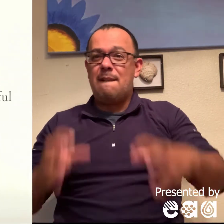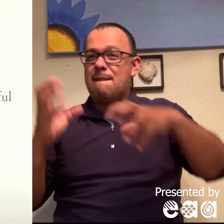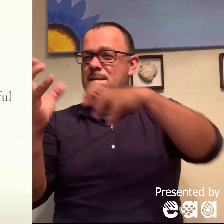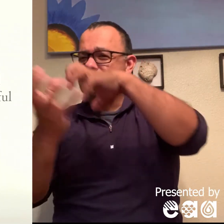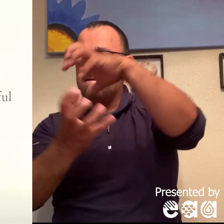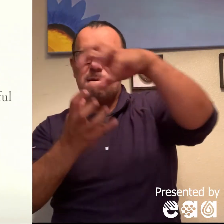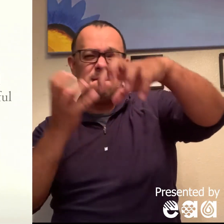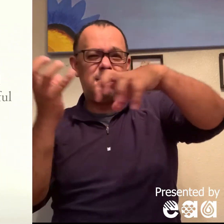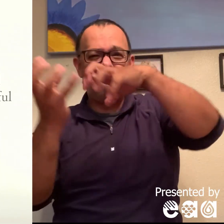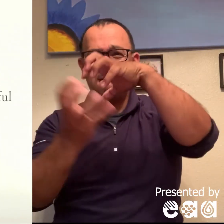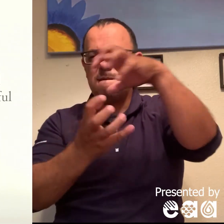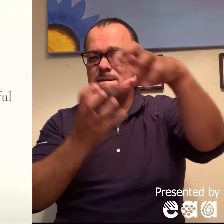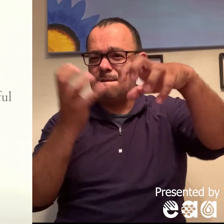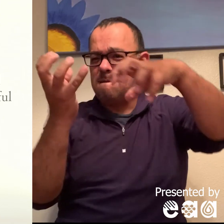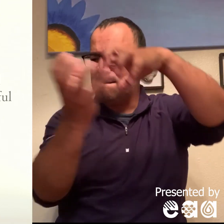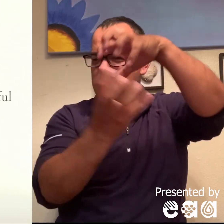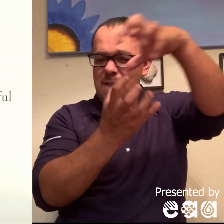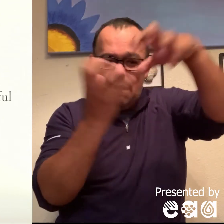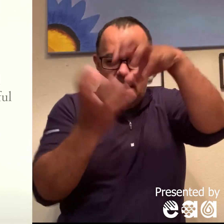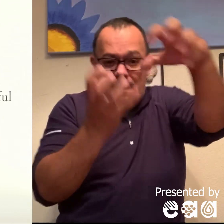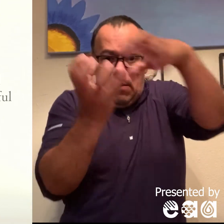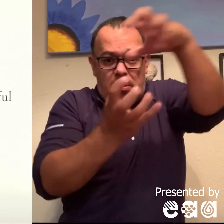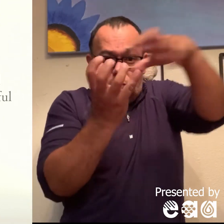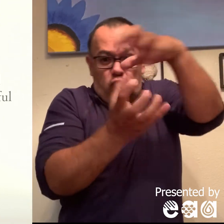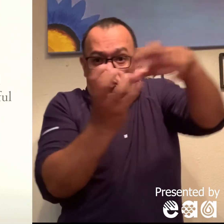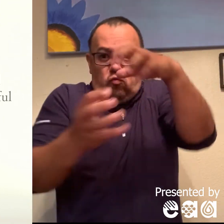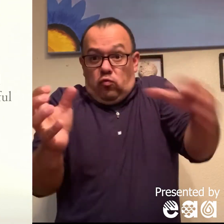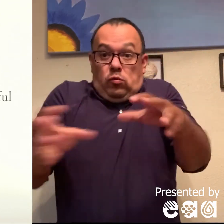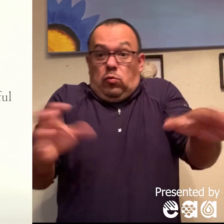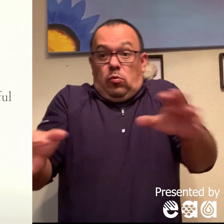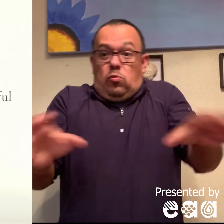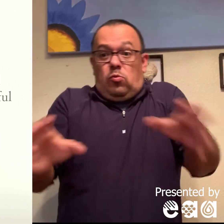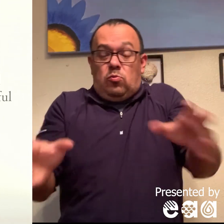As the storm rumbled and shook,